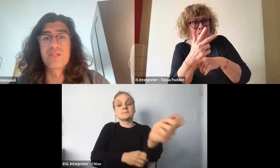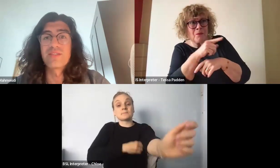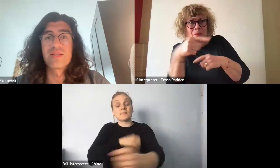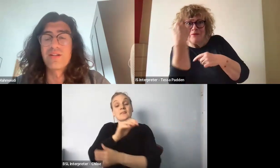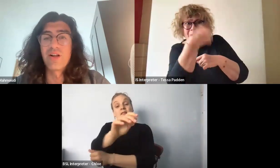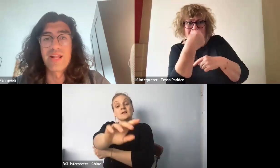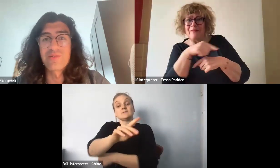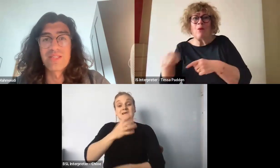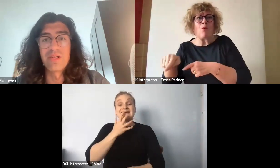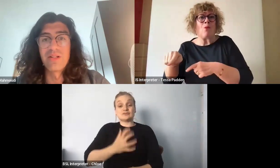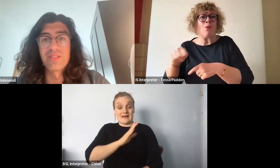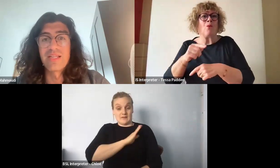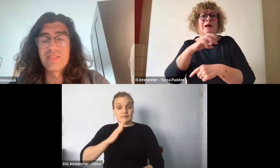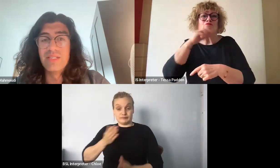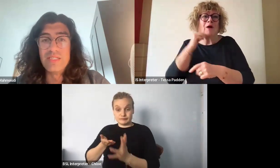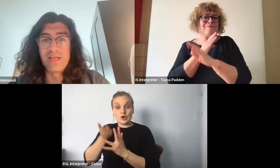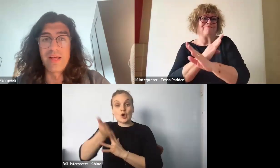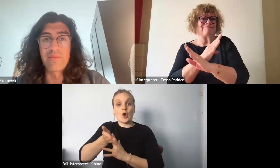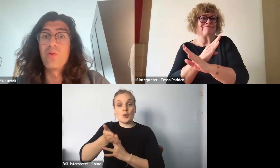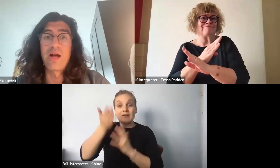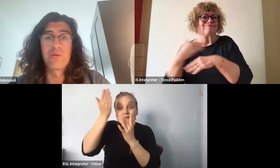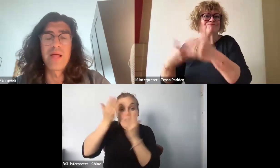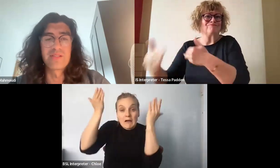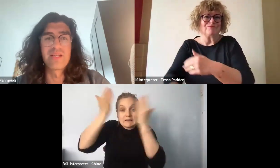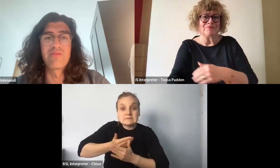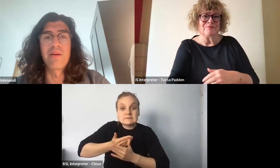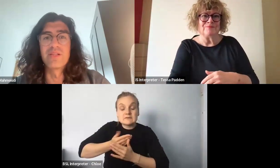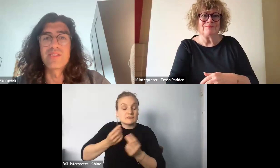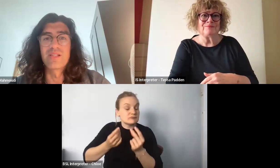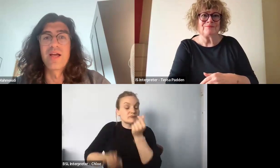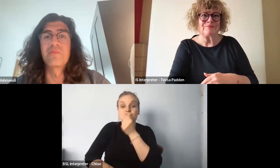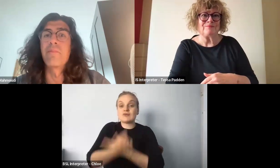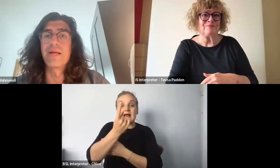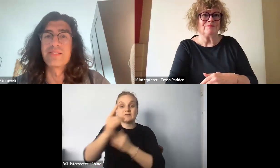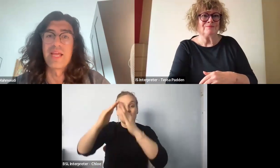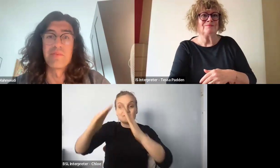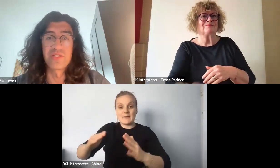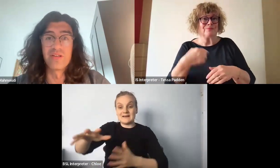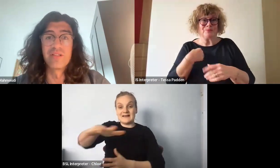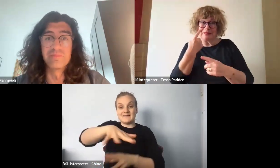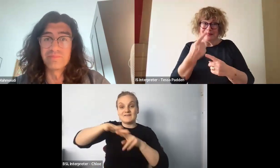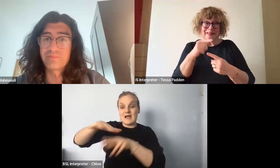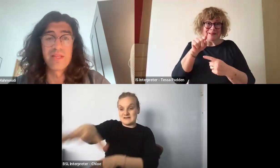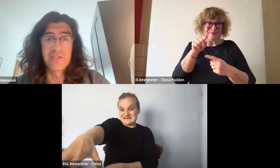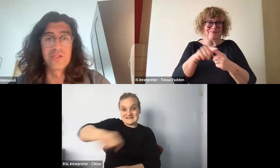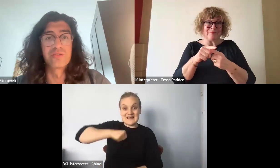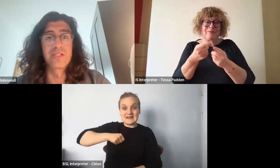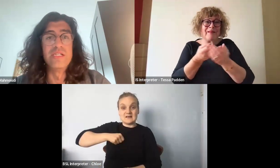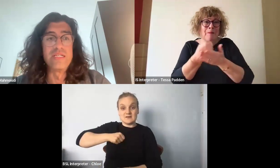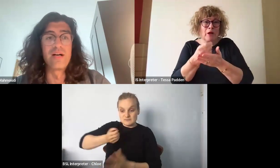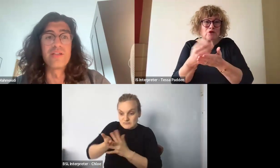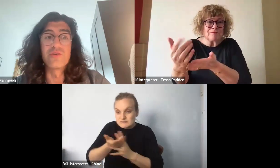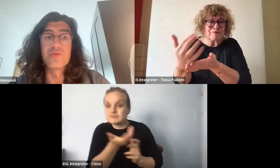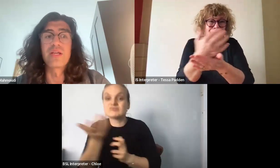homes unsolicited, unannounced in the middle of the night, and pull out Palestinian families, line them up, and take images of them, even